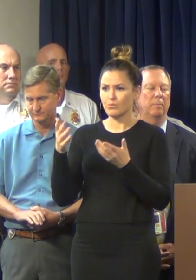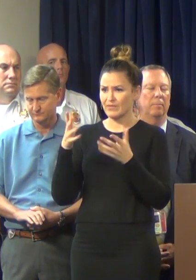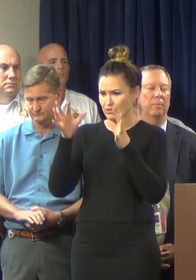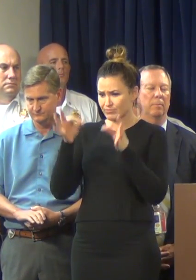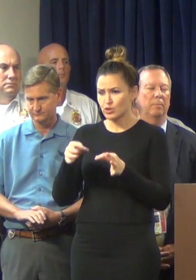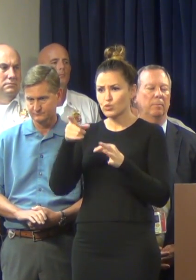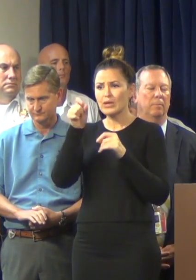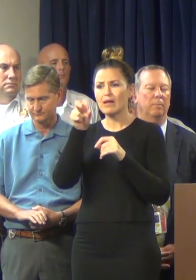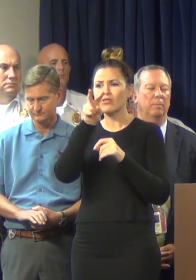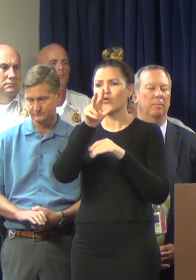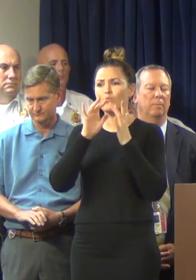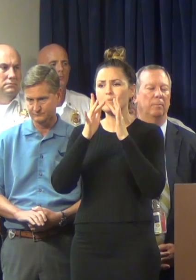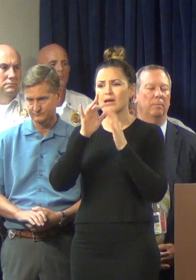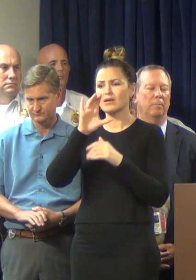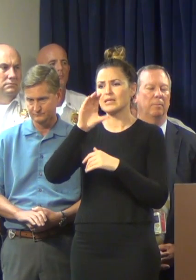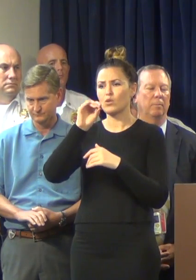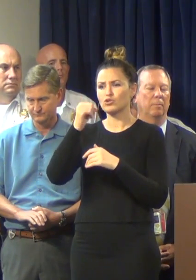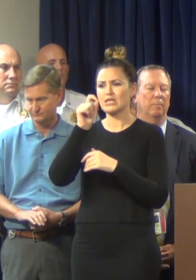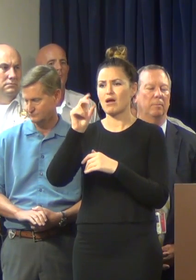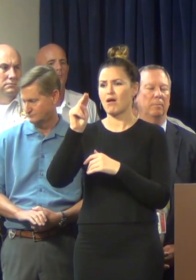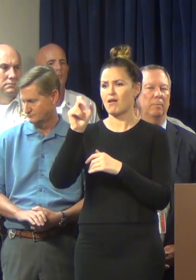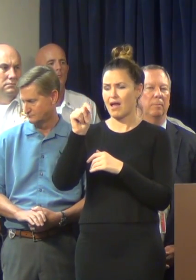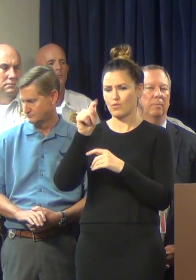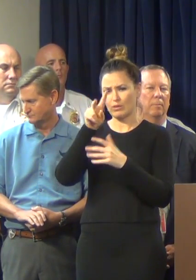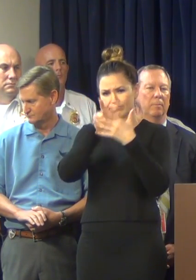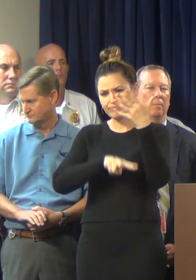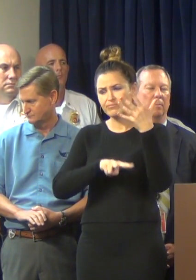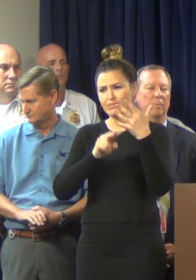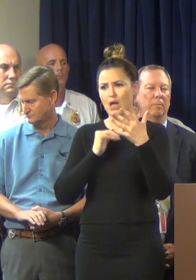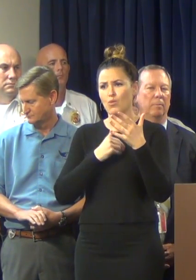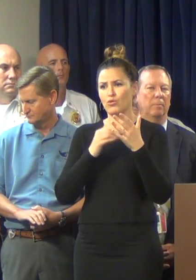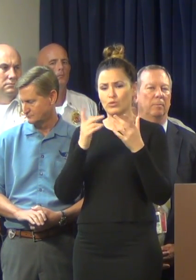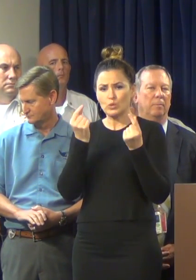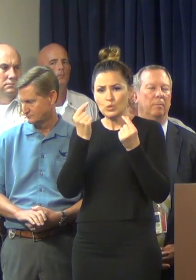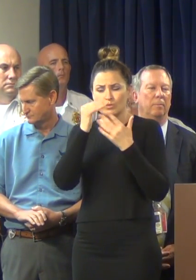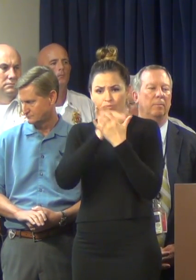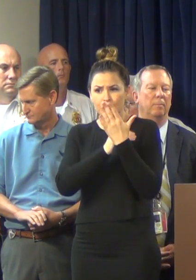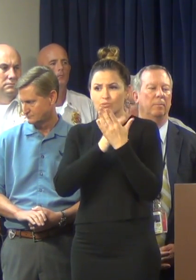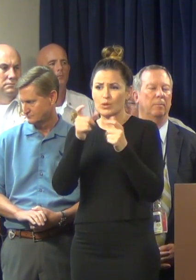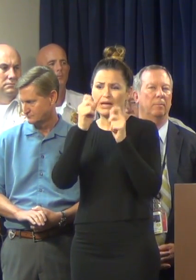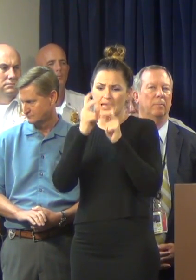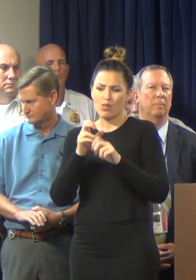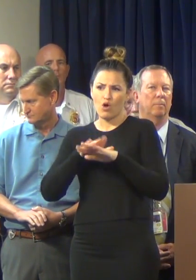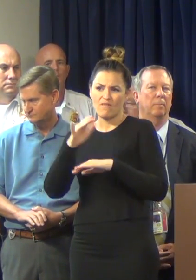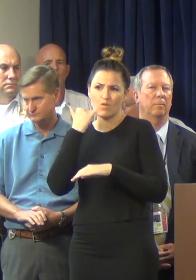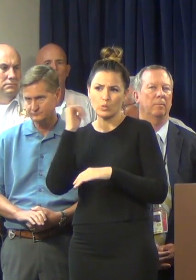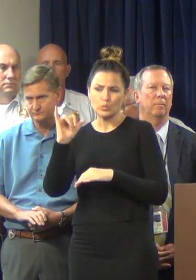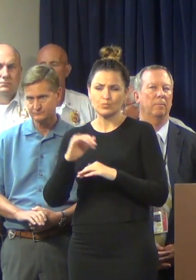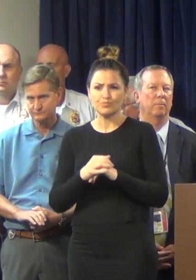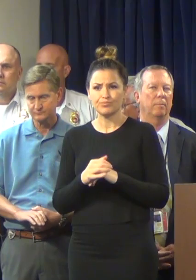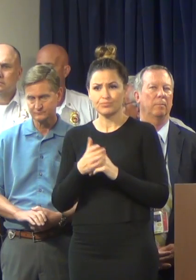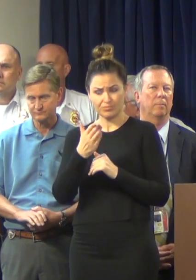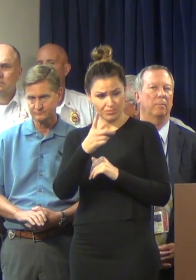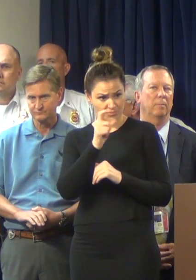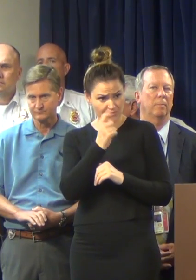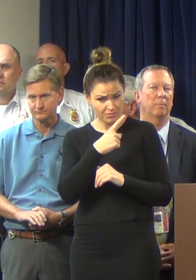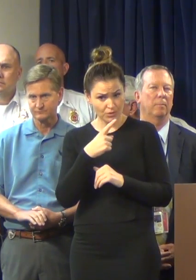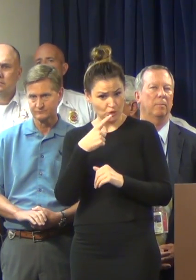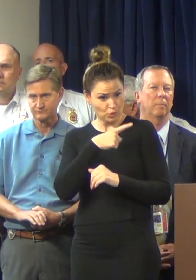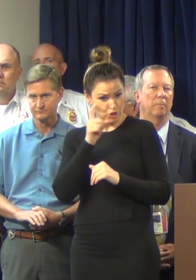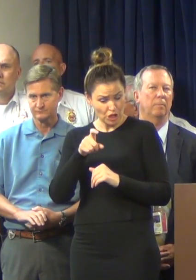go to coj.net to see all the emergency preparedness. You can download the Jax Ready app as well. Do you encourage people